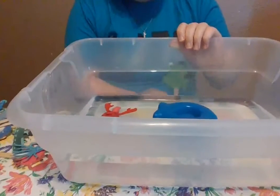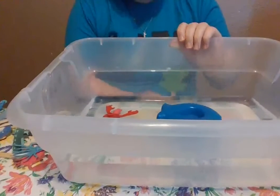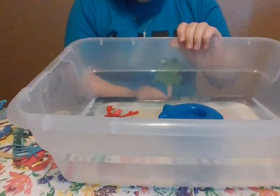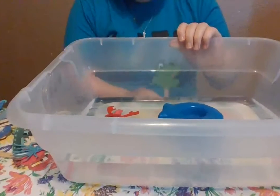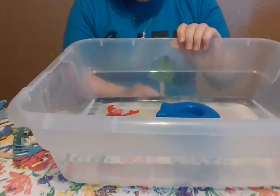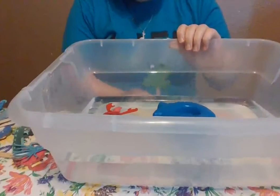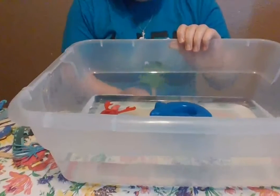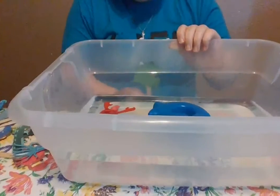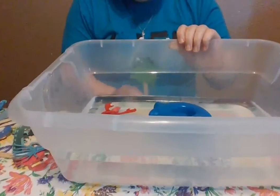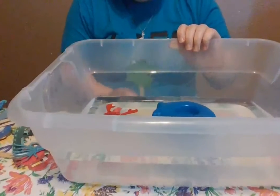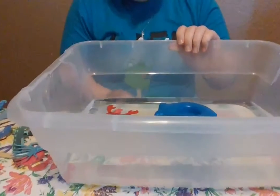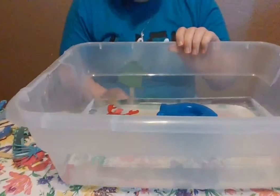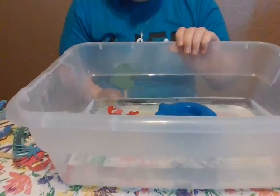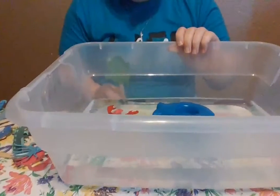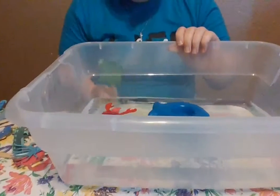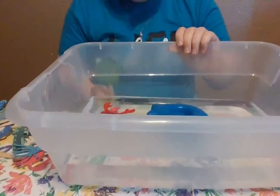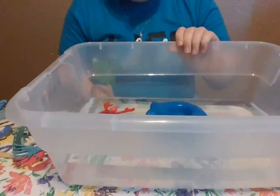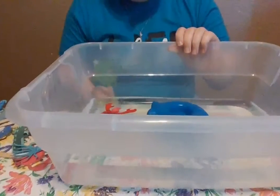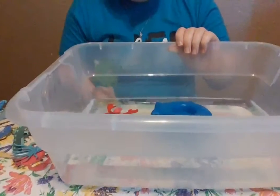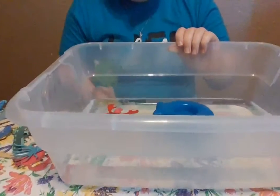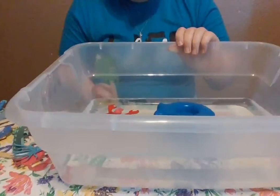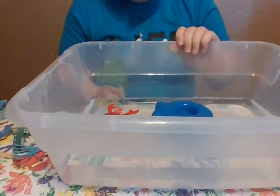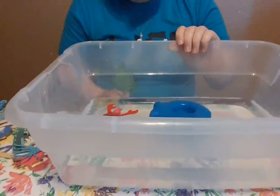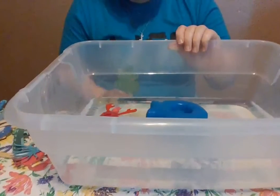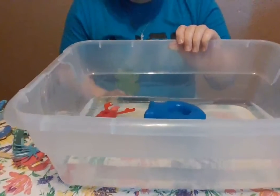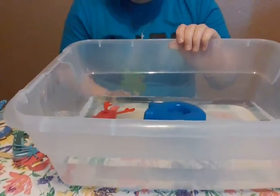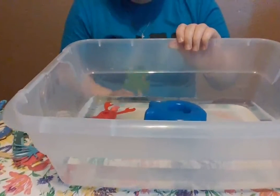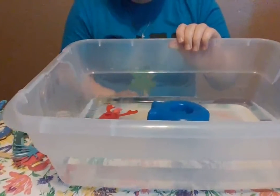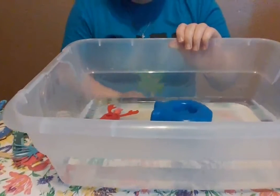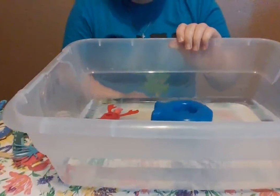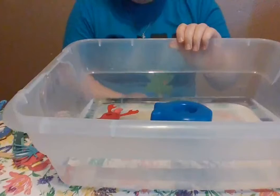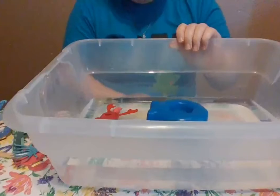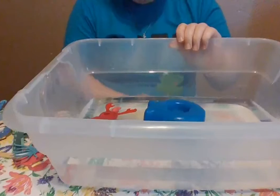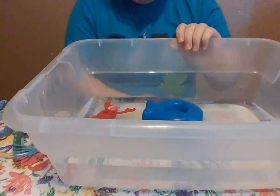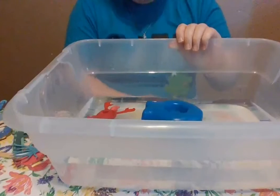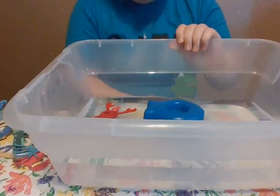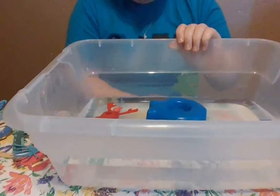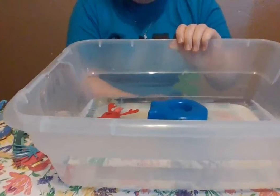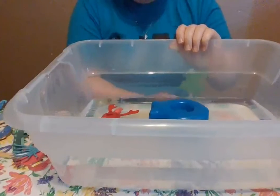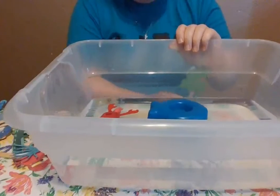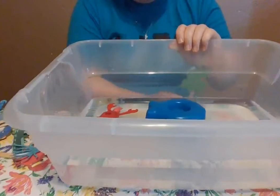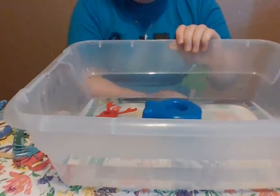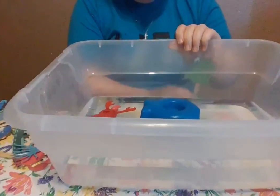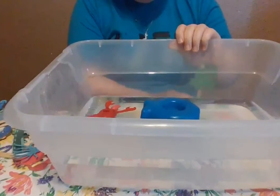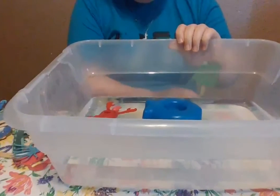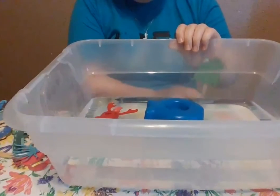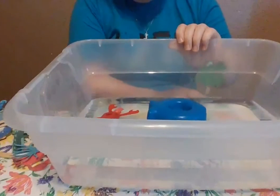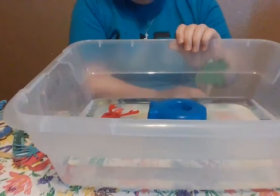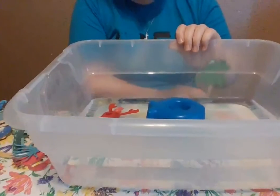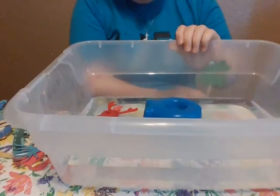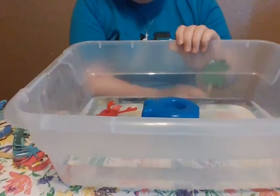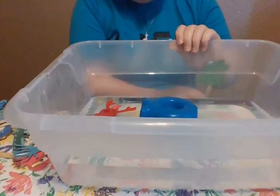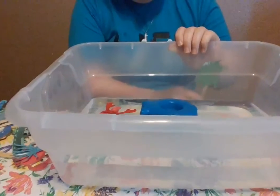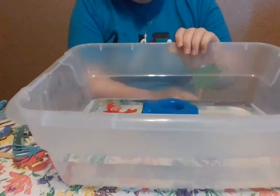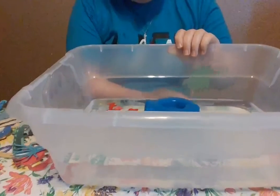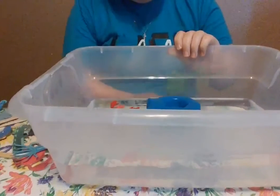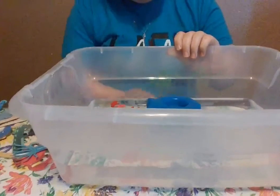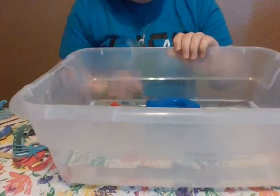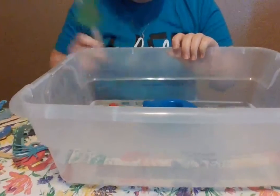Hop, hop, hop, hop, hop, hop, hop, hop, hop. Hop, hop, hop, hop, hop, hop, hop, hop, hop, hop. He's hopping on our water. Here,